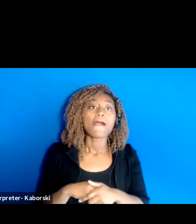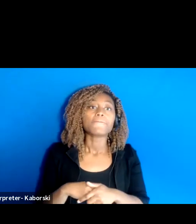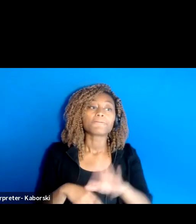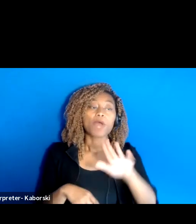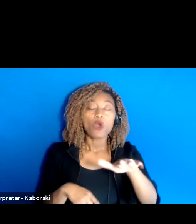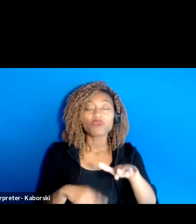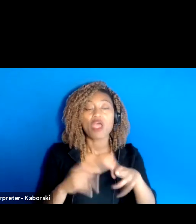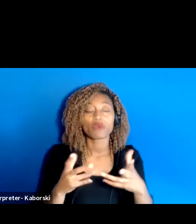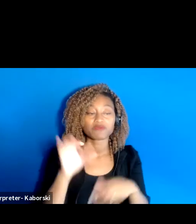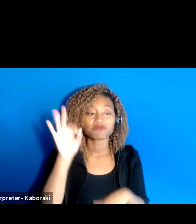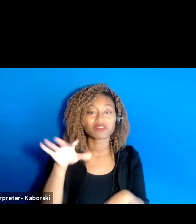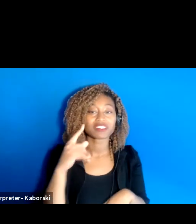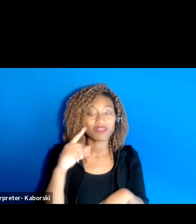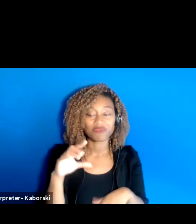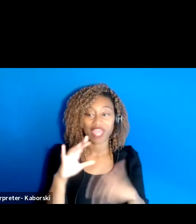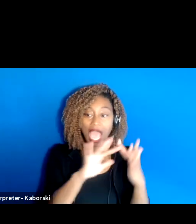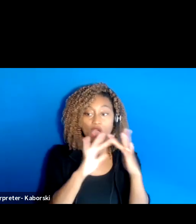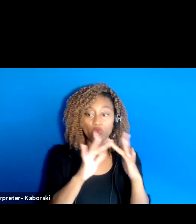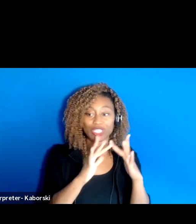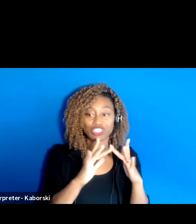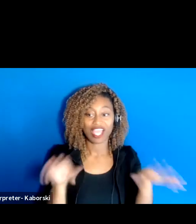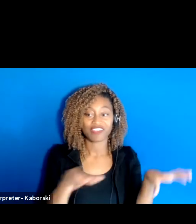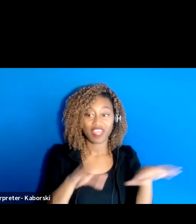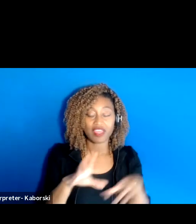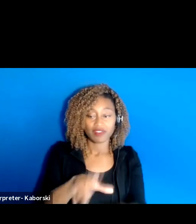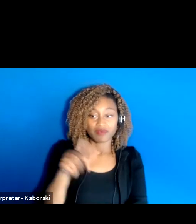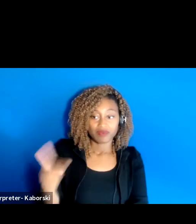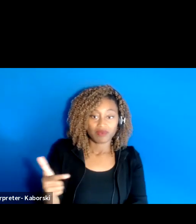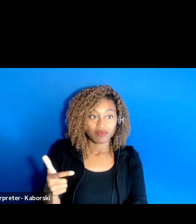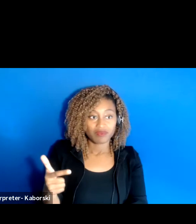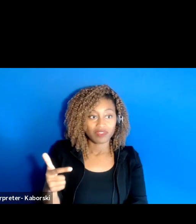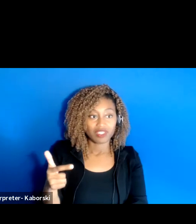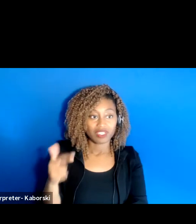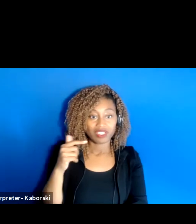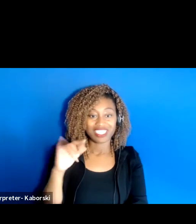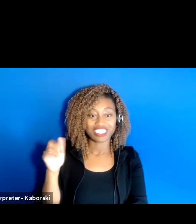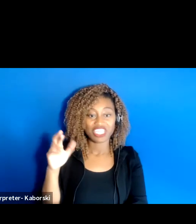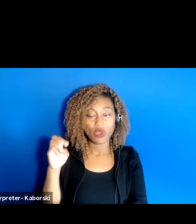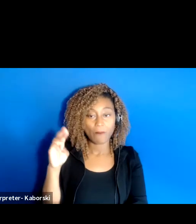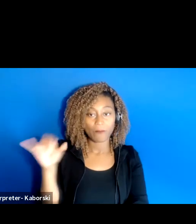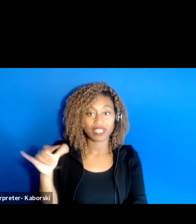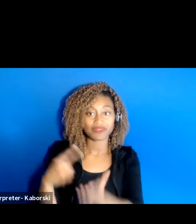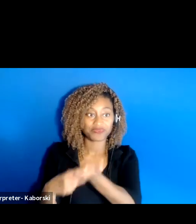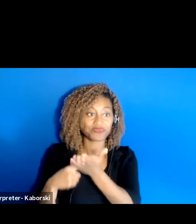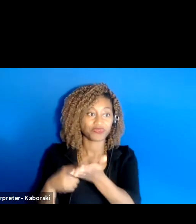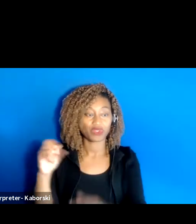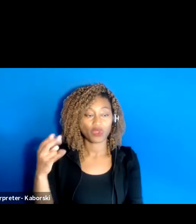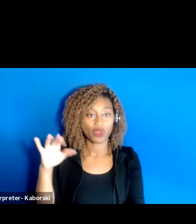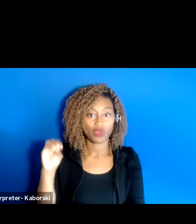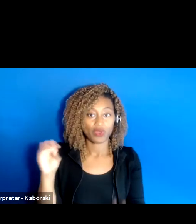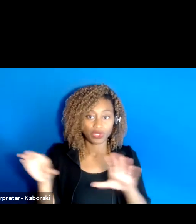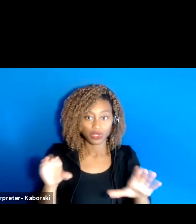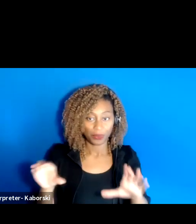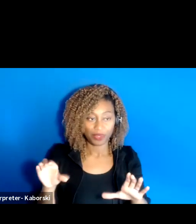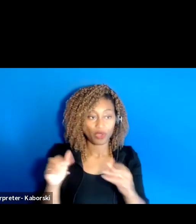some outreach activities and then put it over to Jeremy to talk about what Ohio is doing with